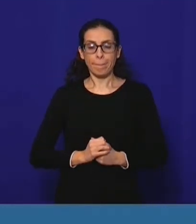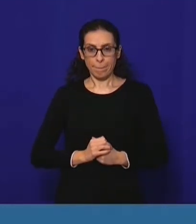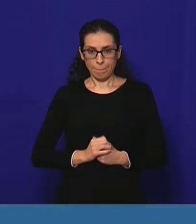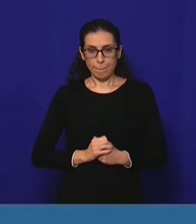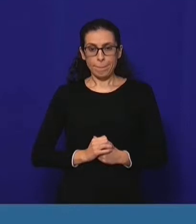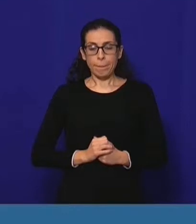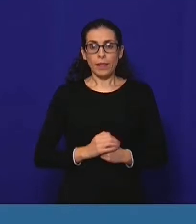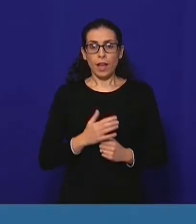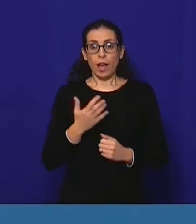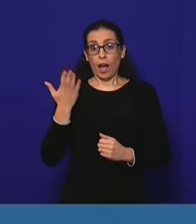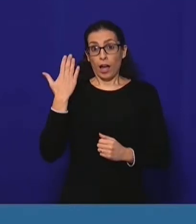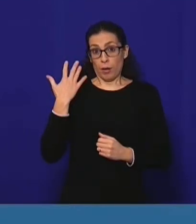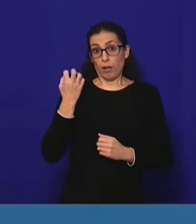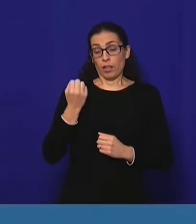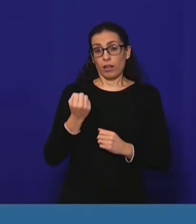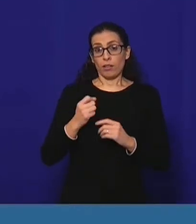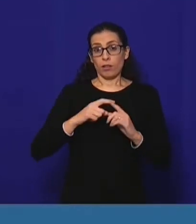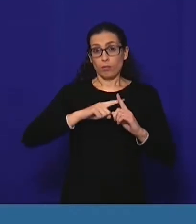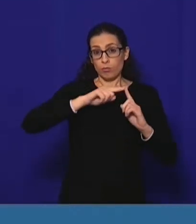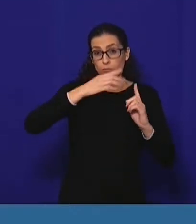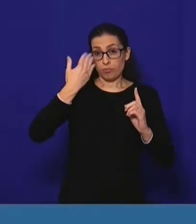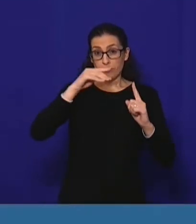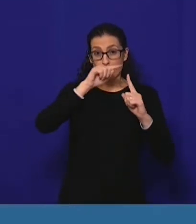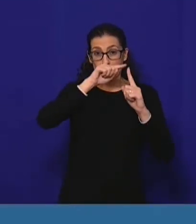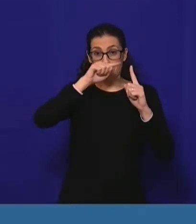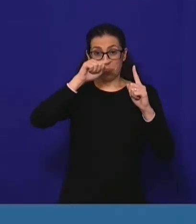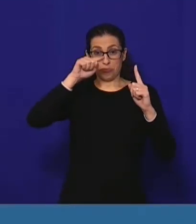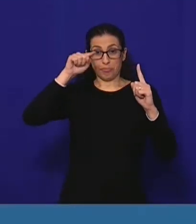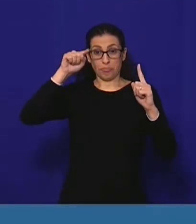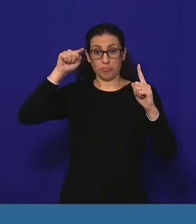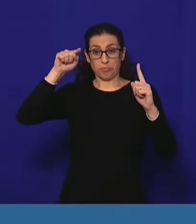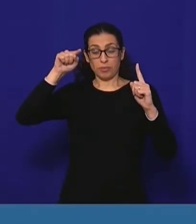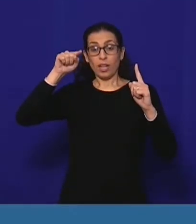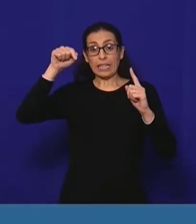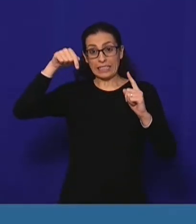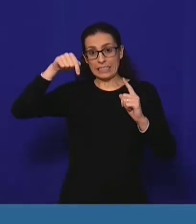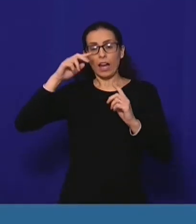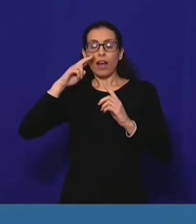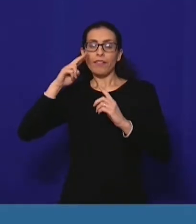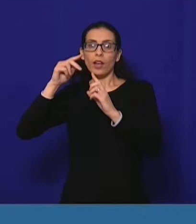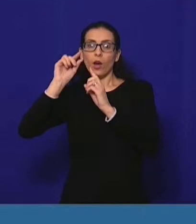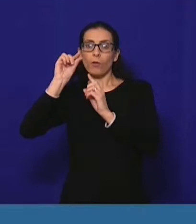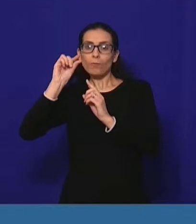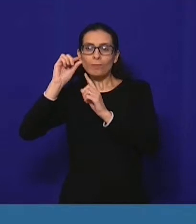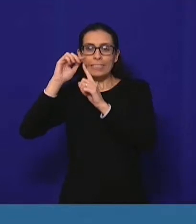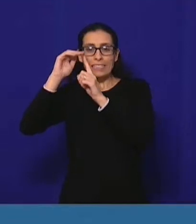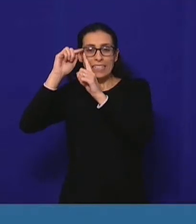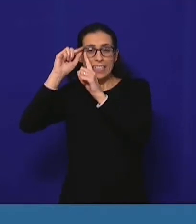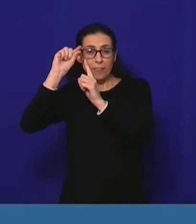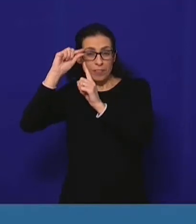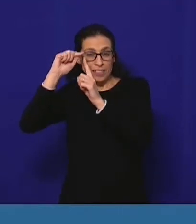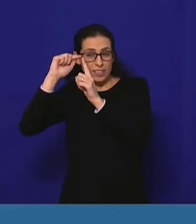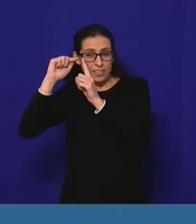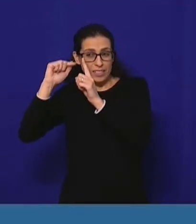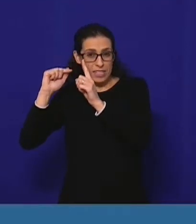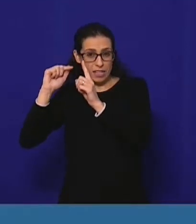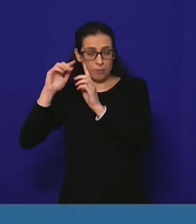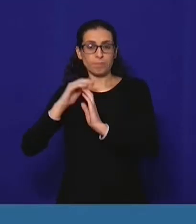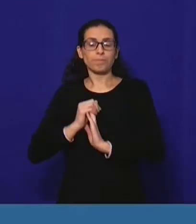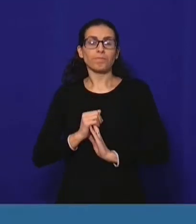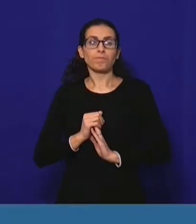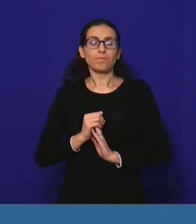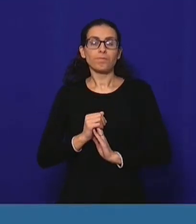dik il-trend li kienet qiegħda stabbli, issa propju bdejna naraw ukoll it-trend li tibda tinżel l-isfel. Li